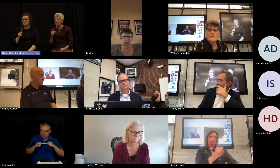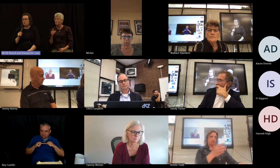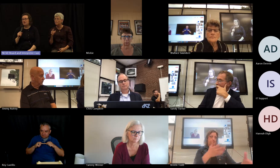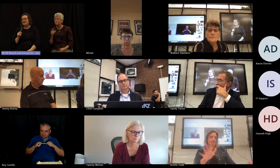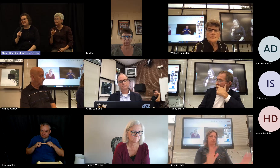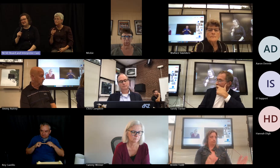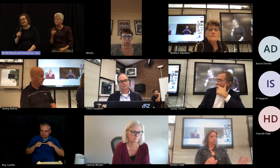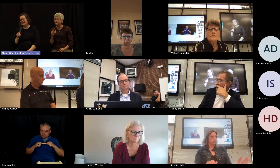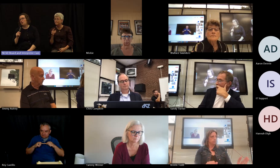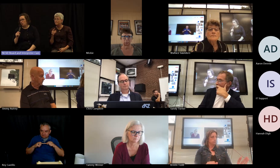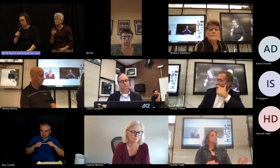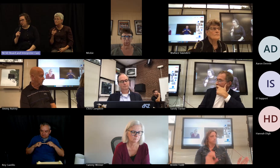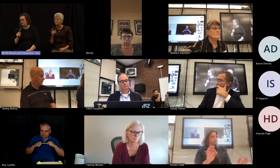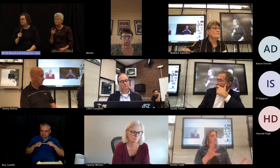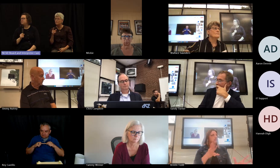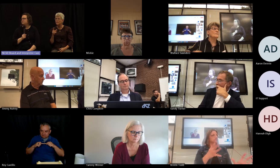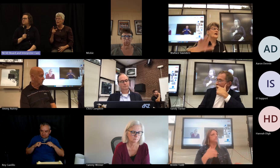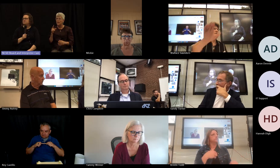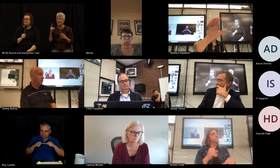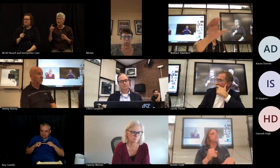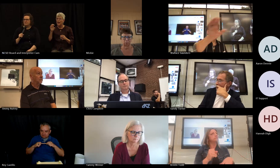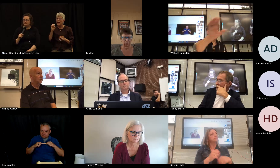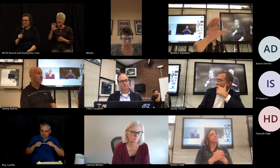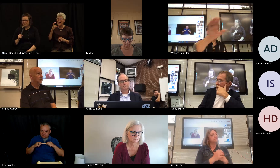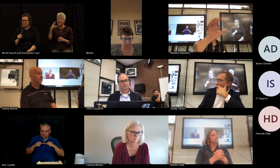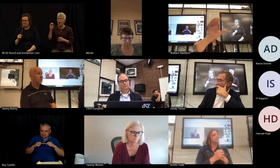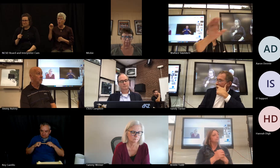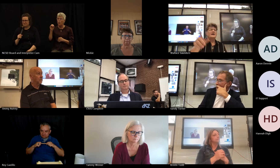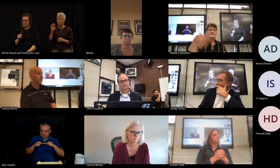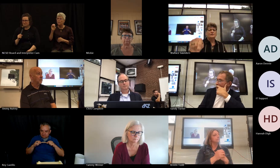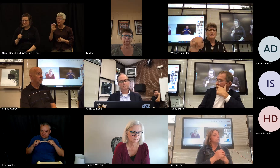and getting that ordered.